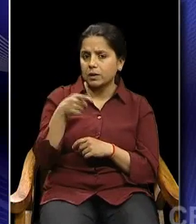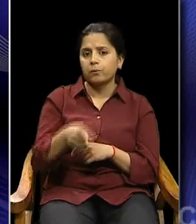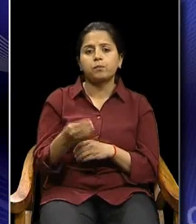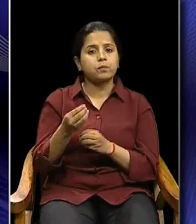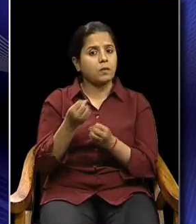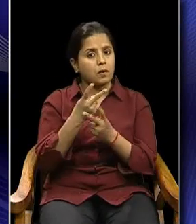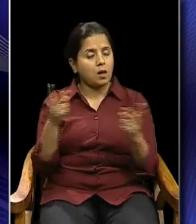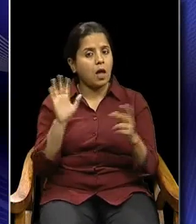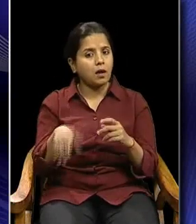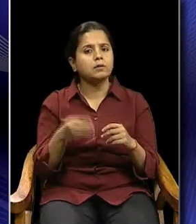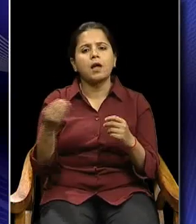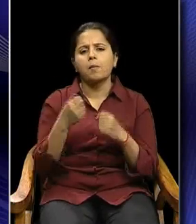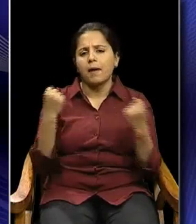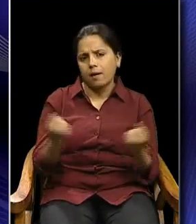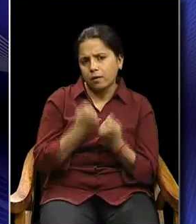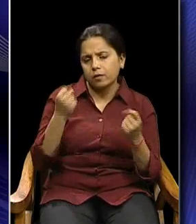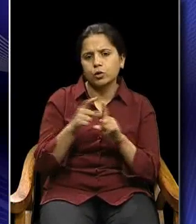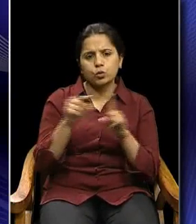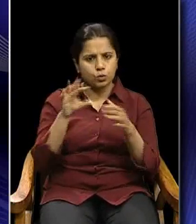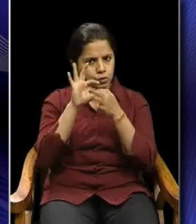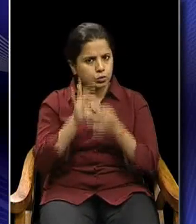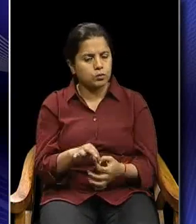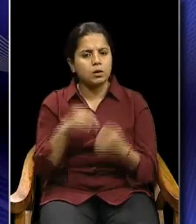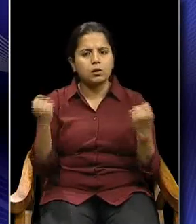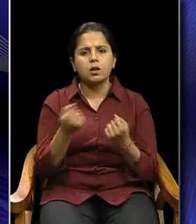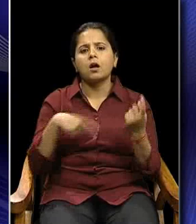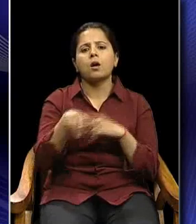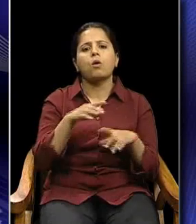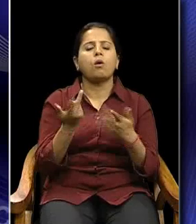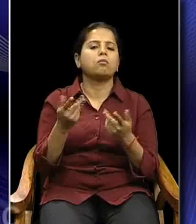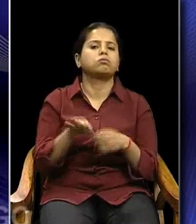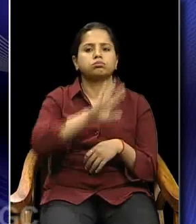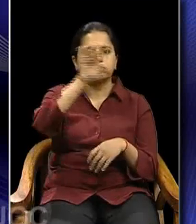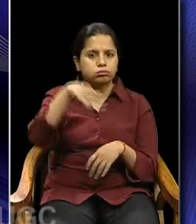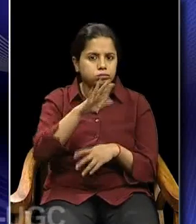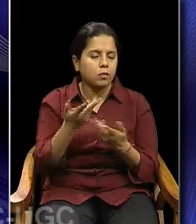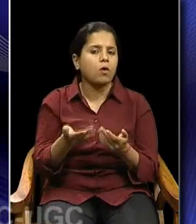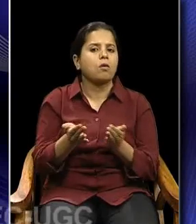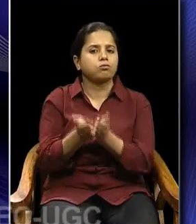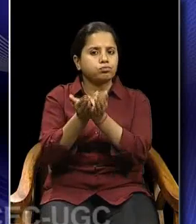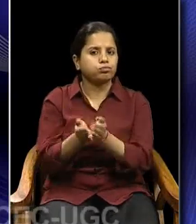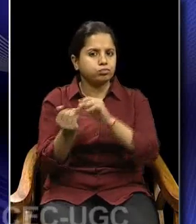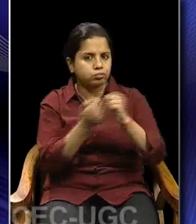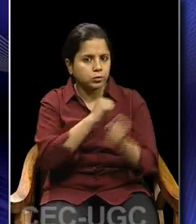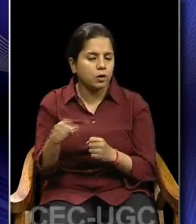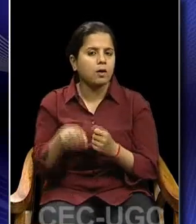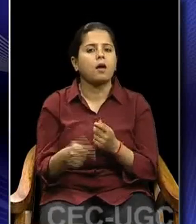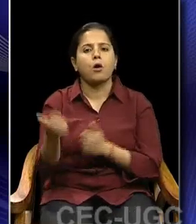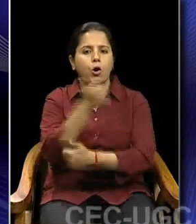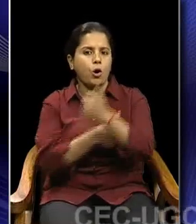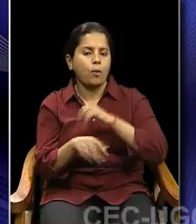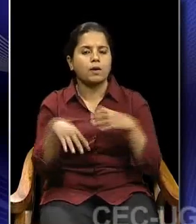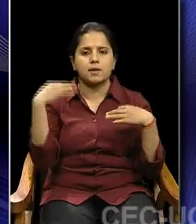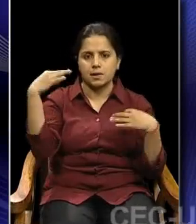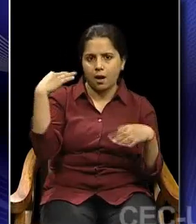of activities, whether they relate to the activity of the carnival or boat races, dance, music, etc., they are